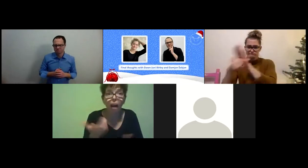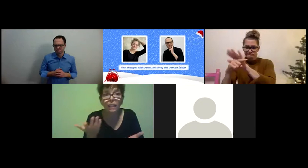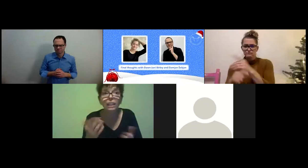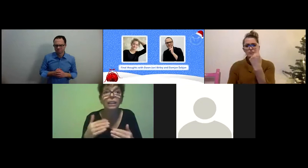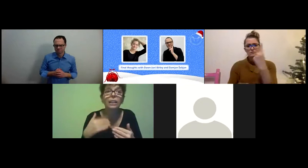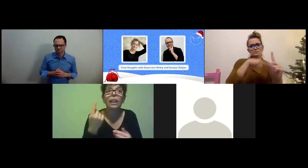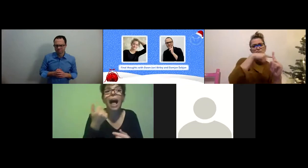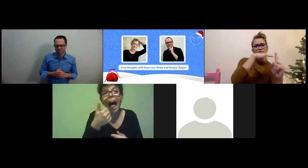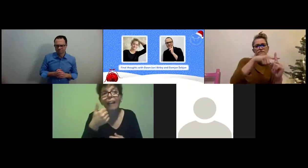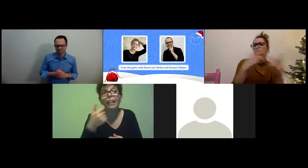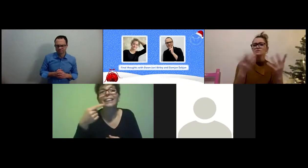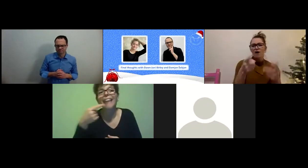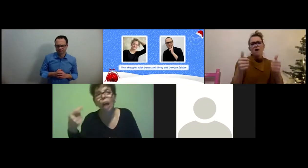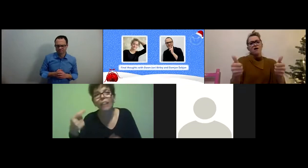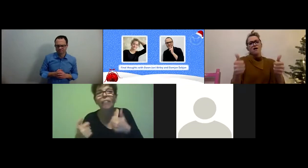project.